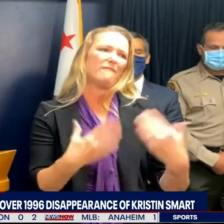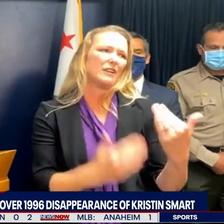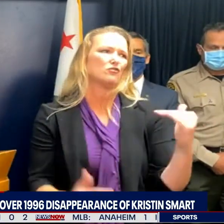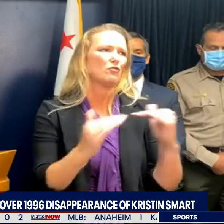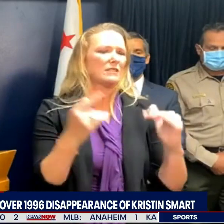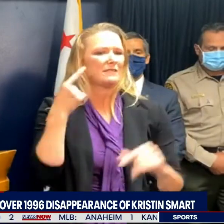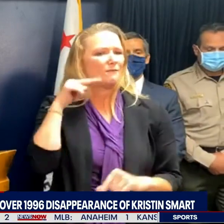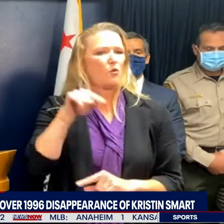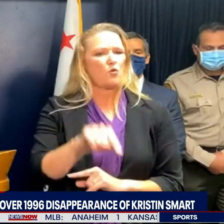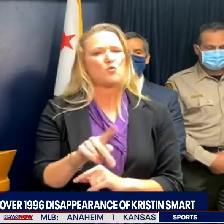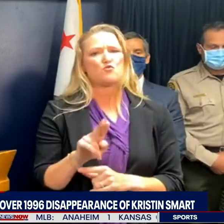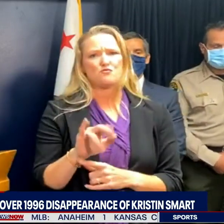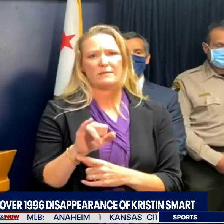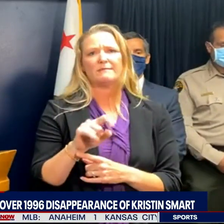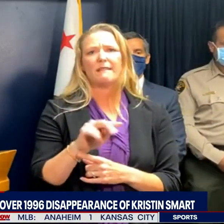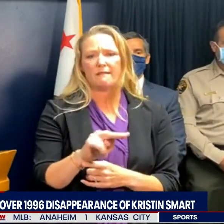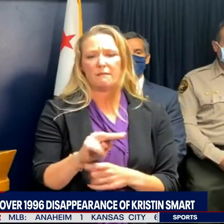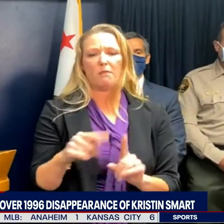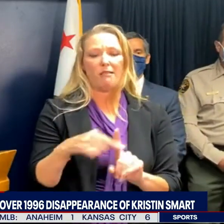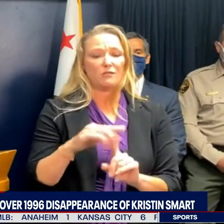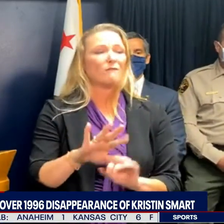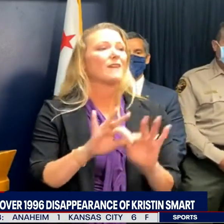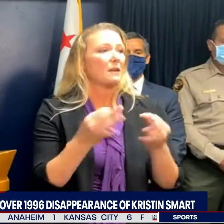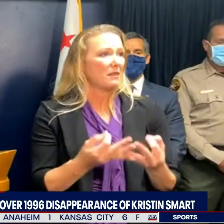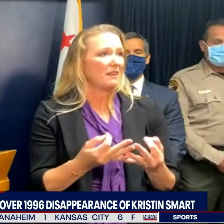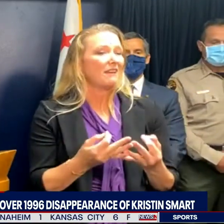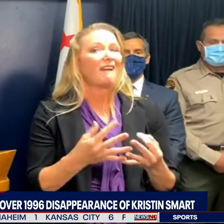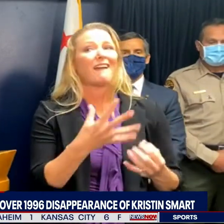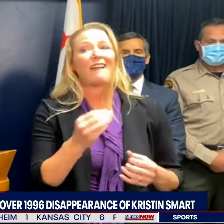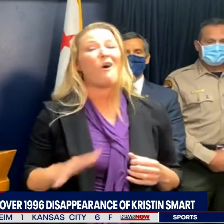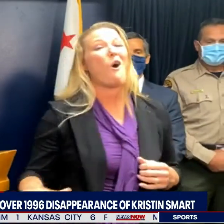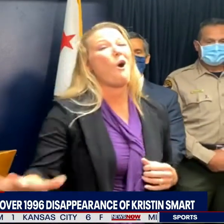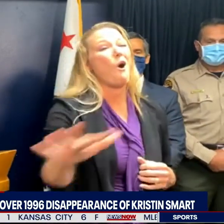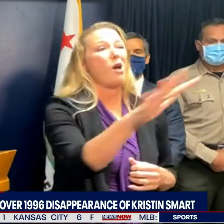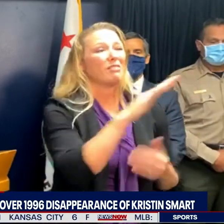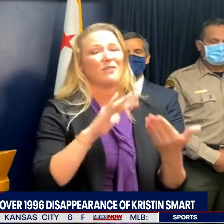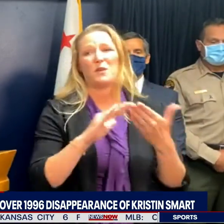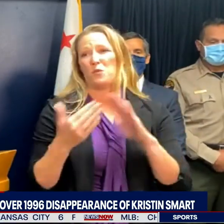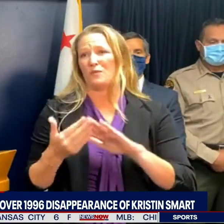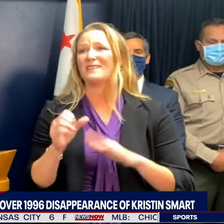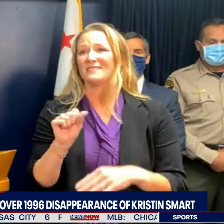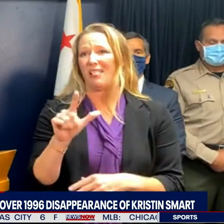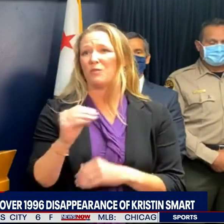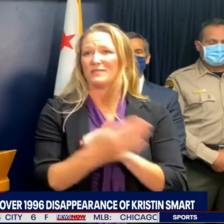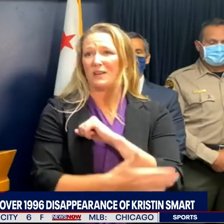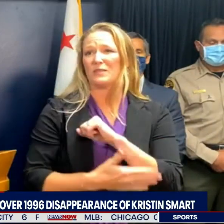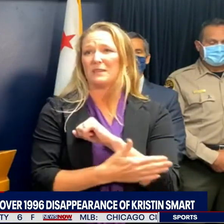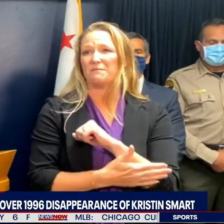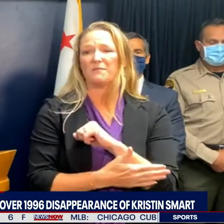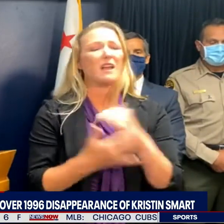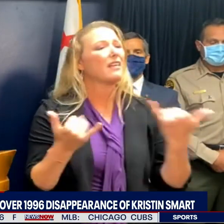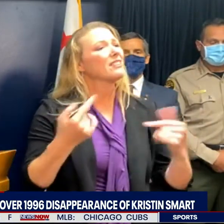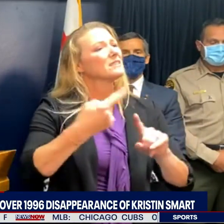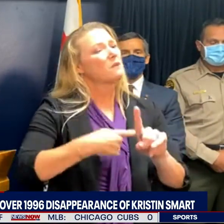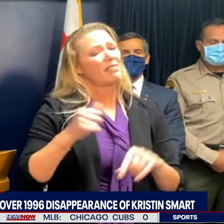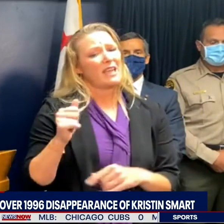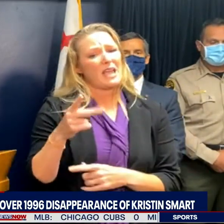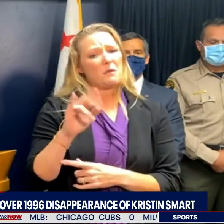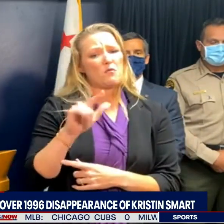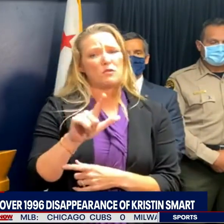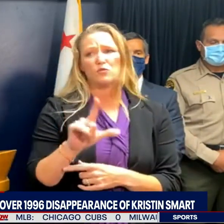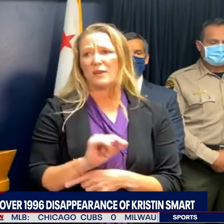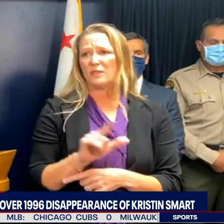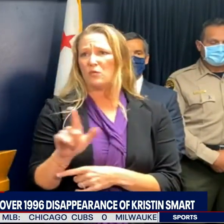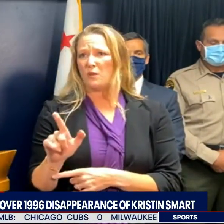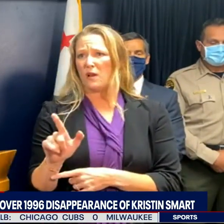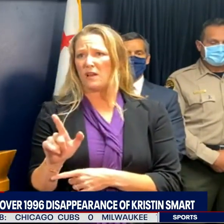her family, and to the entire community of San Luis Obispo County. This month, April 2021, we celebrate the rights